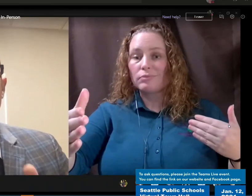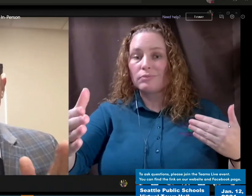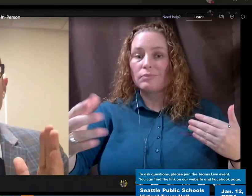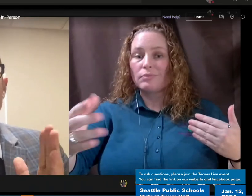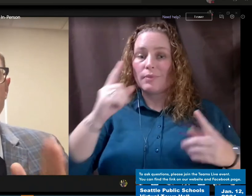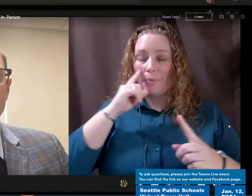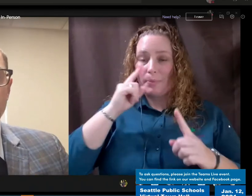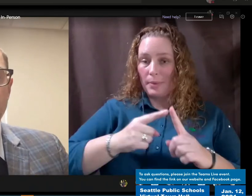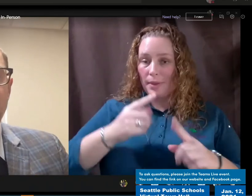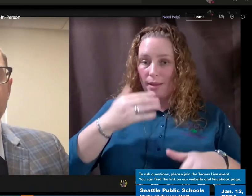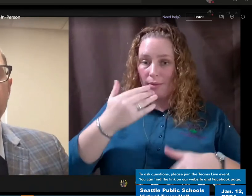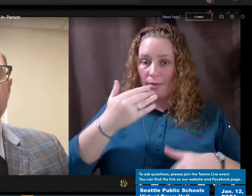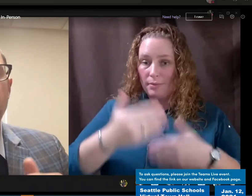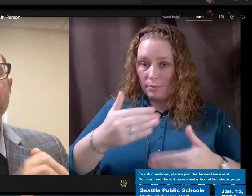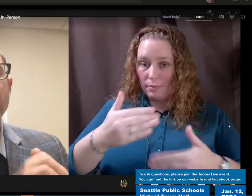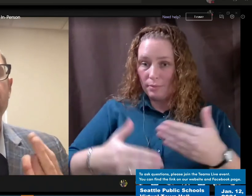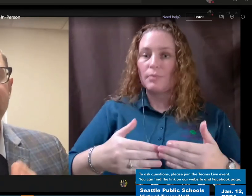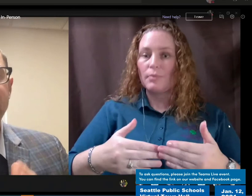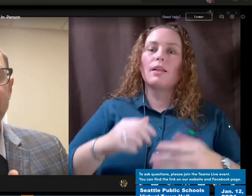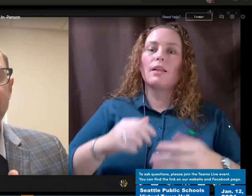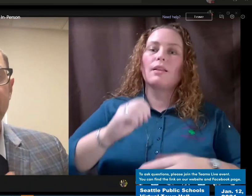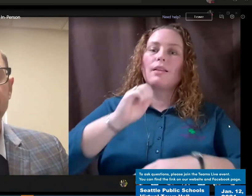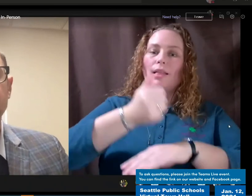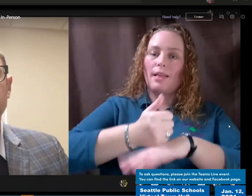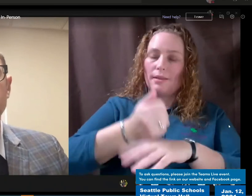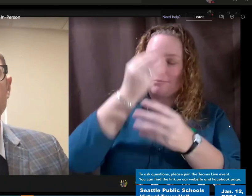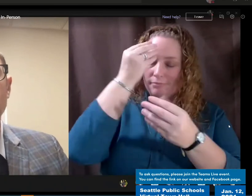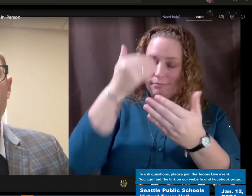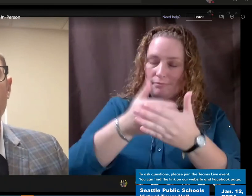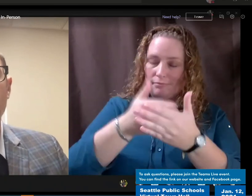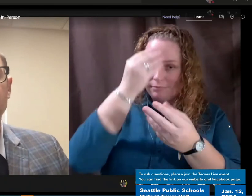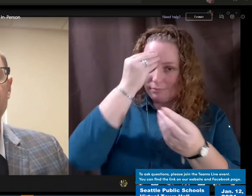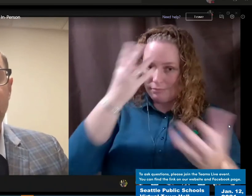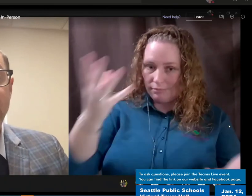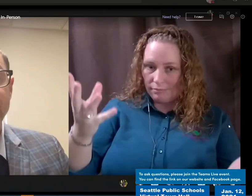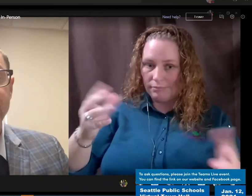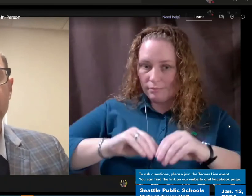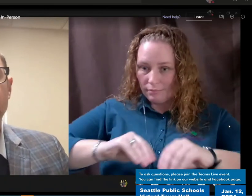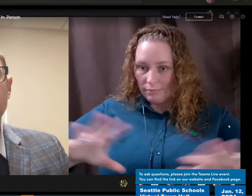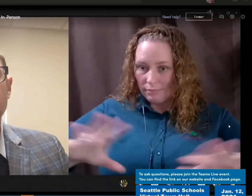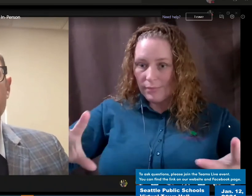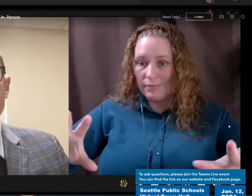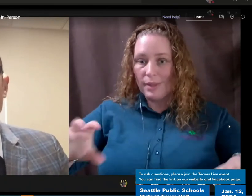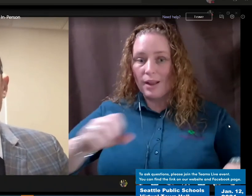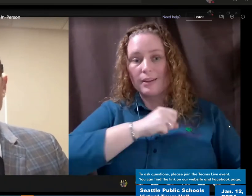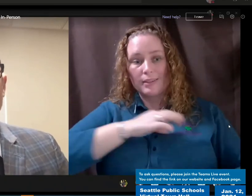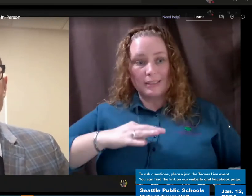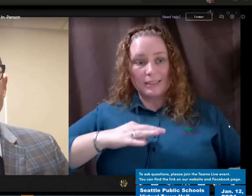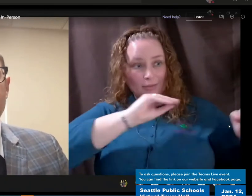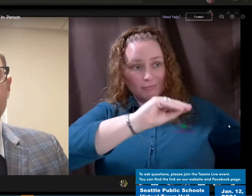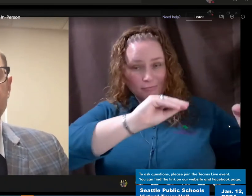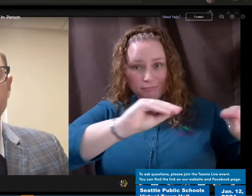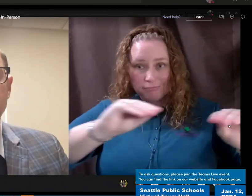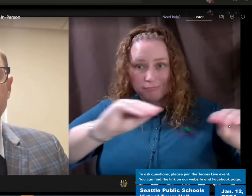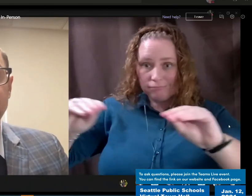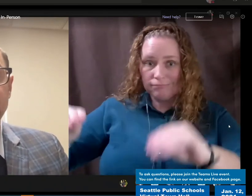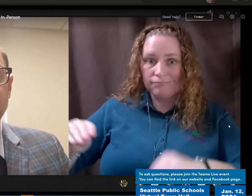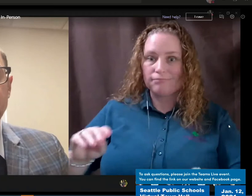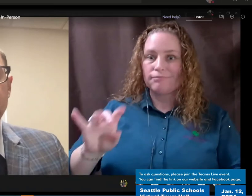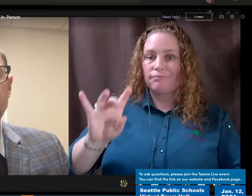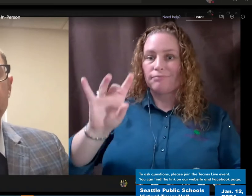protocols, rolled them out, provided guidance to our staff all 8,000